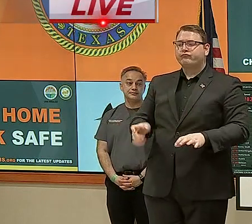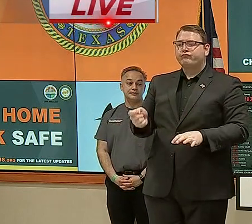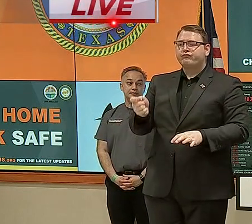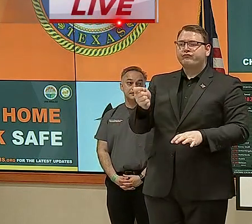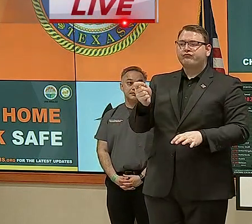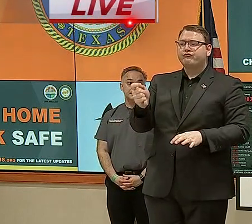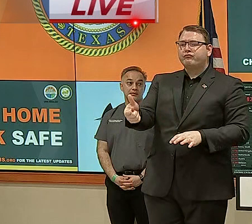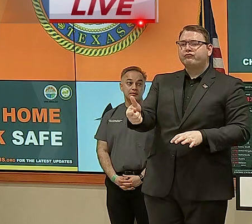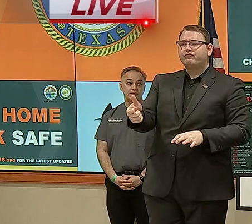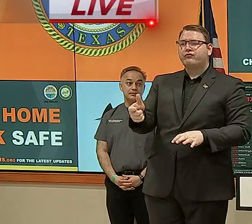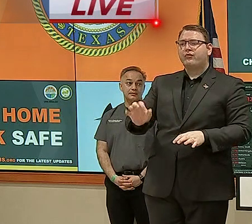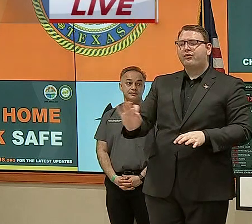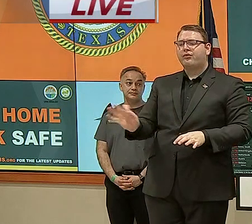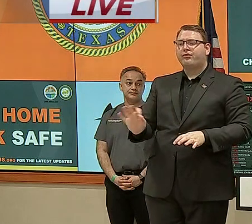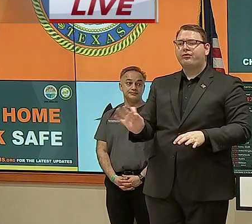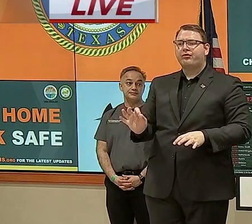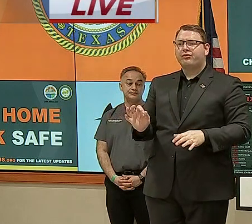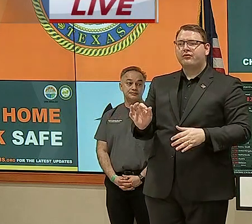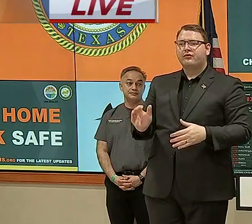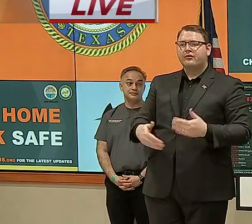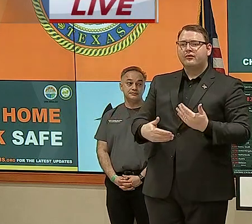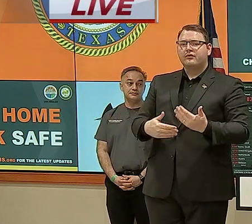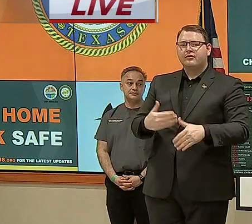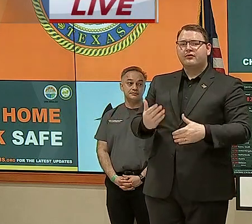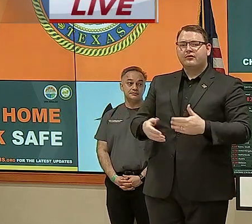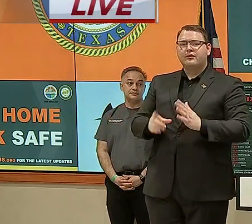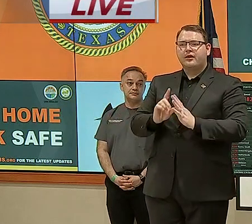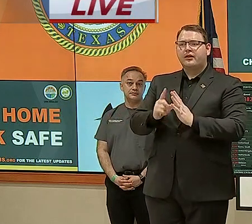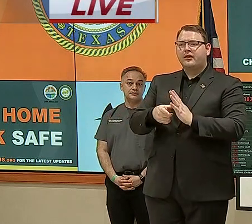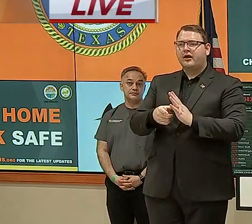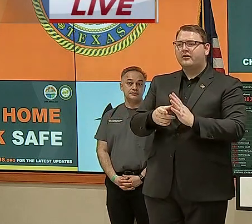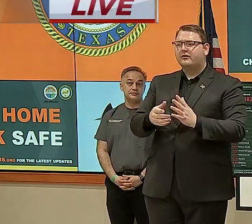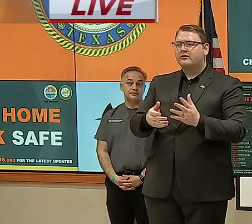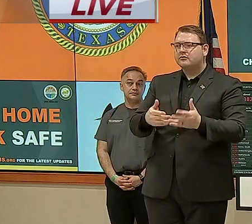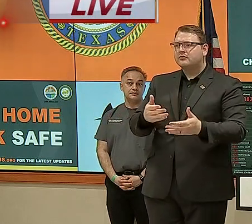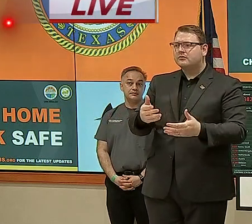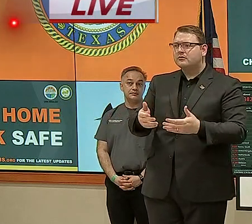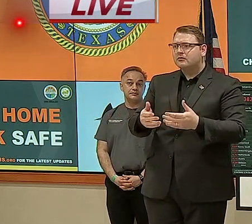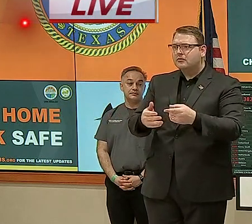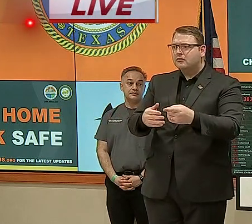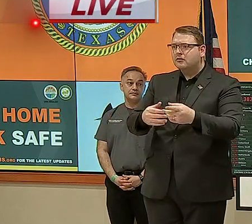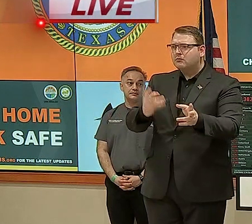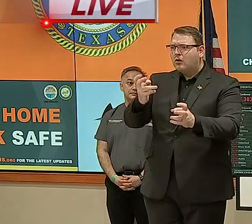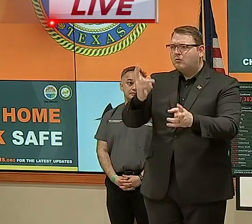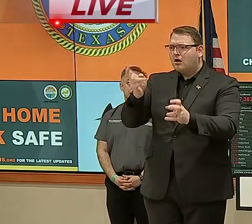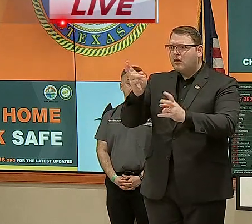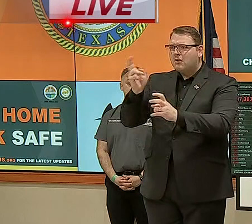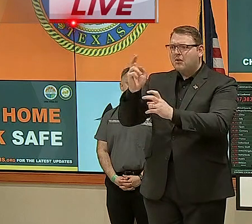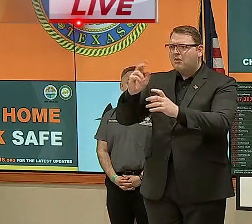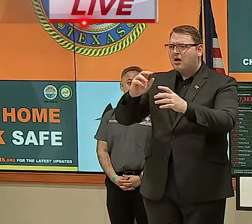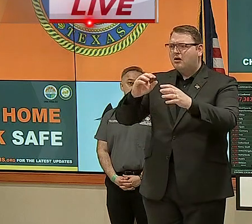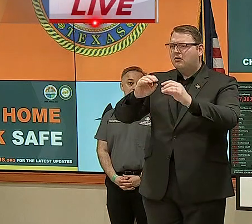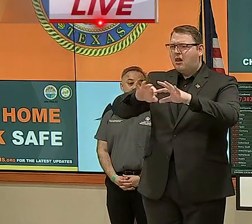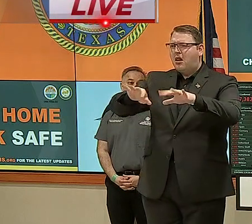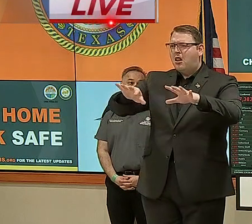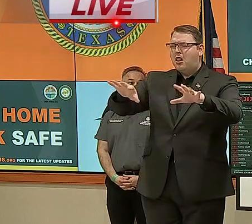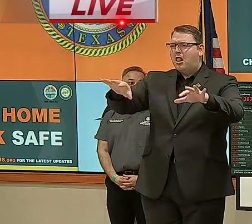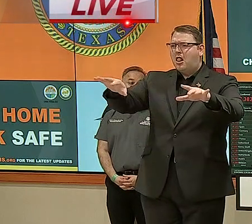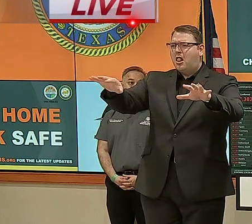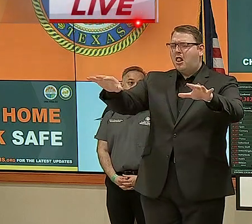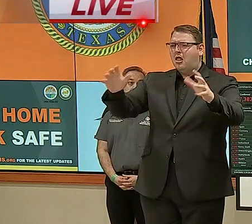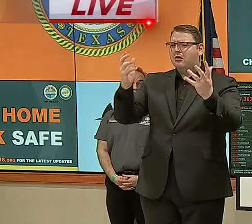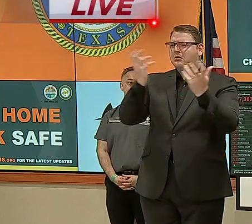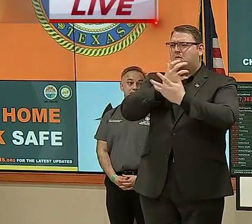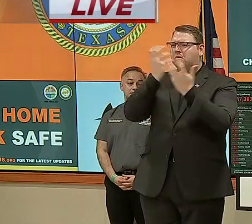rise dramatically. And then when we look back, we said, if we had done this, if we had taken these